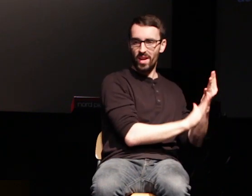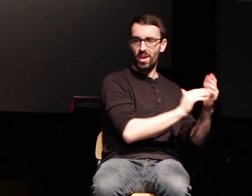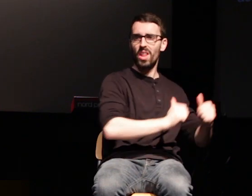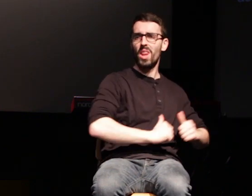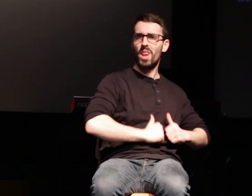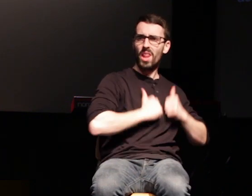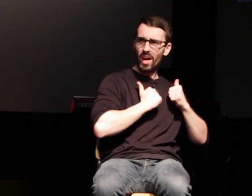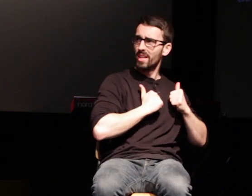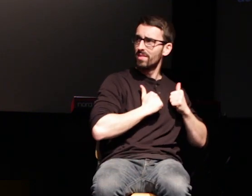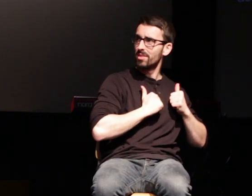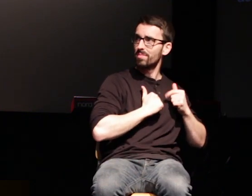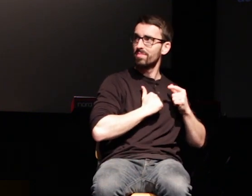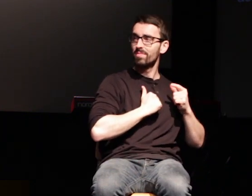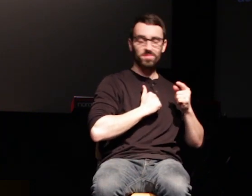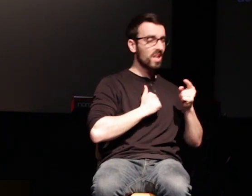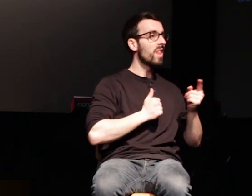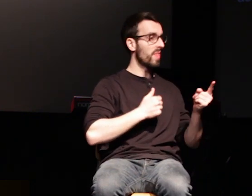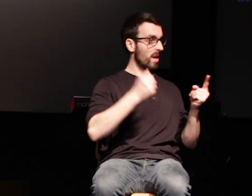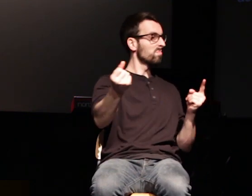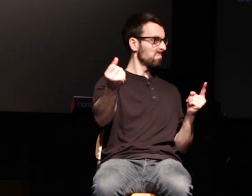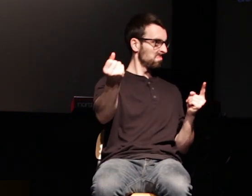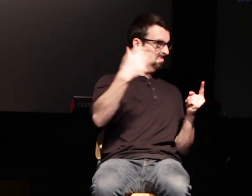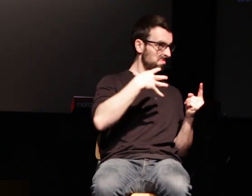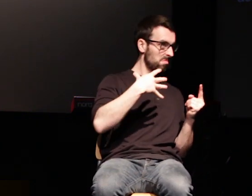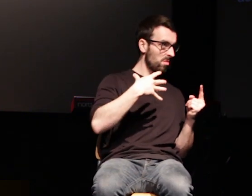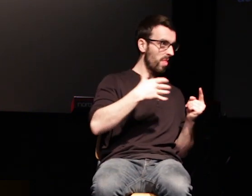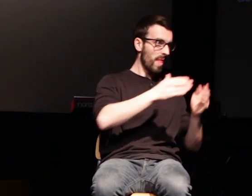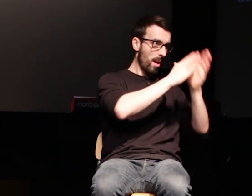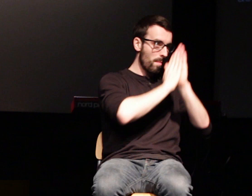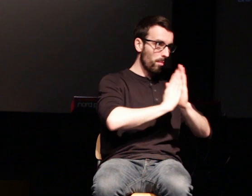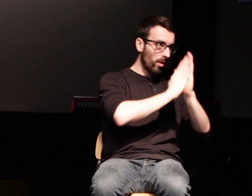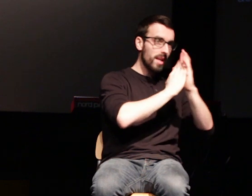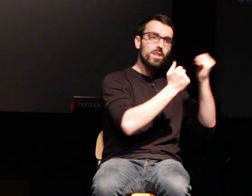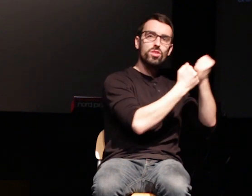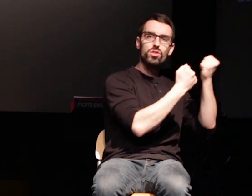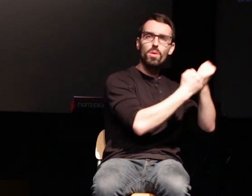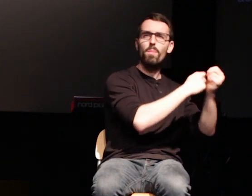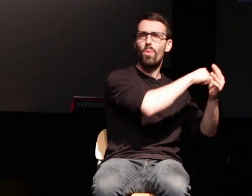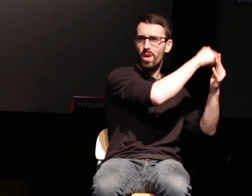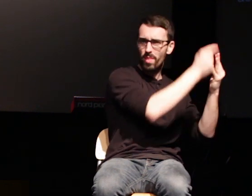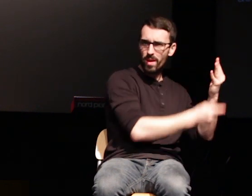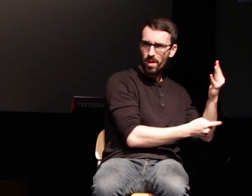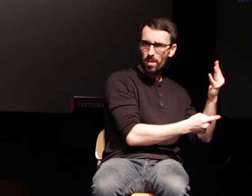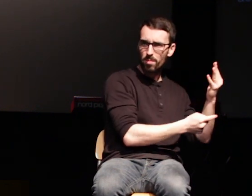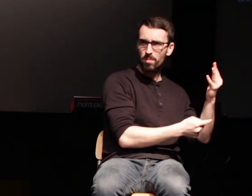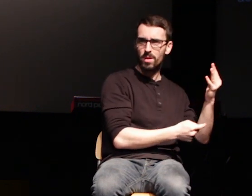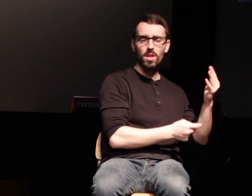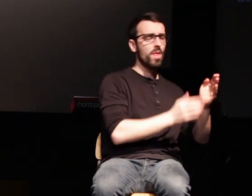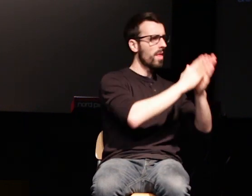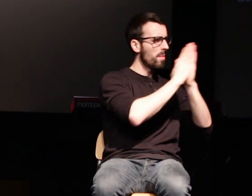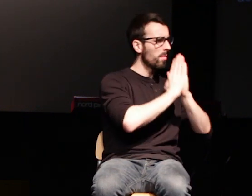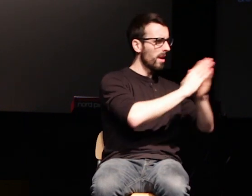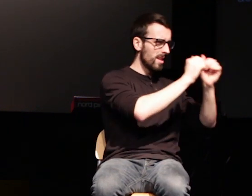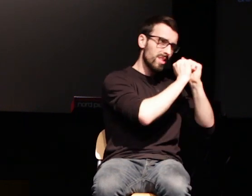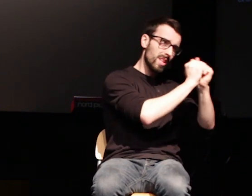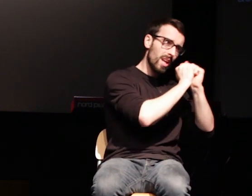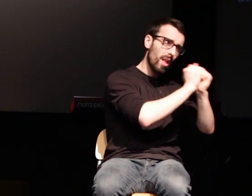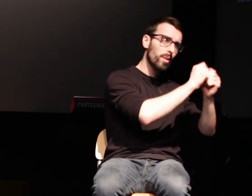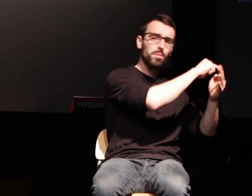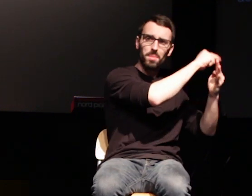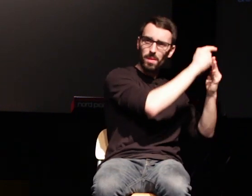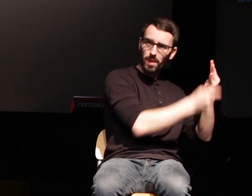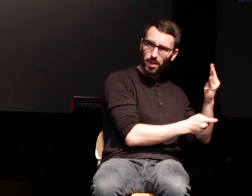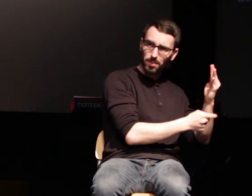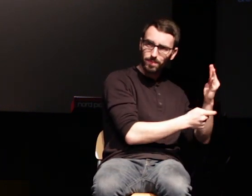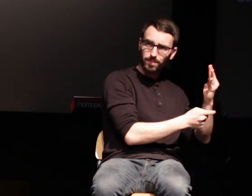that did that, that prayed for them, that prayed with them, that pointed them